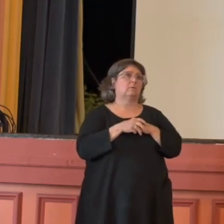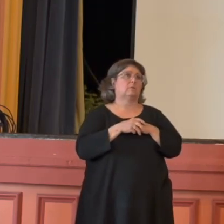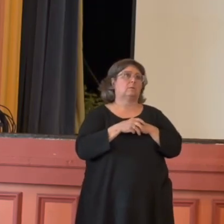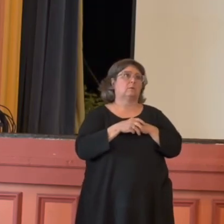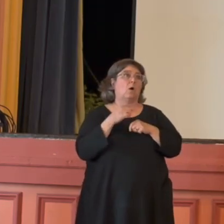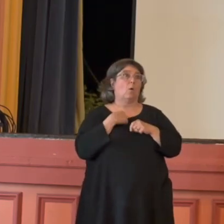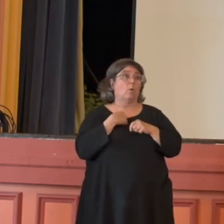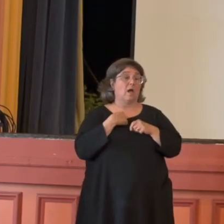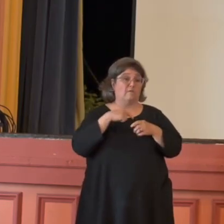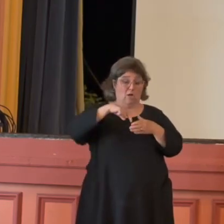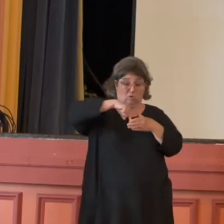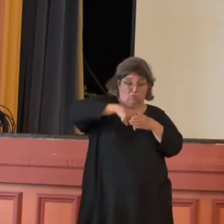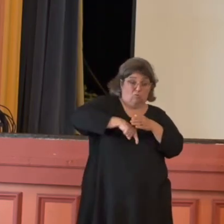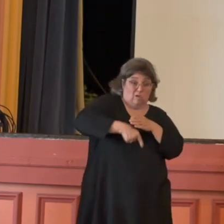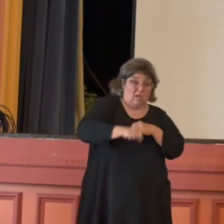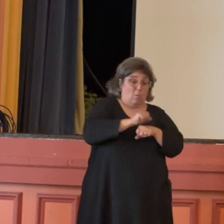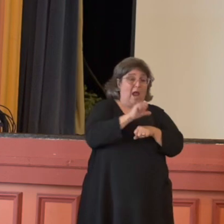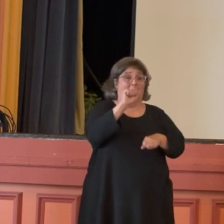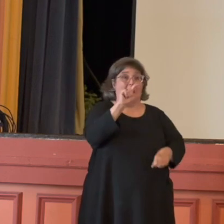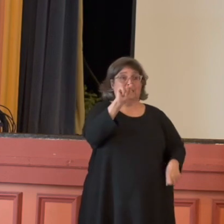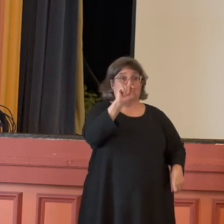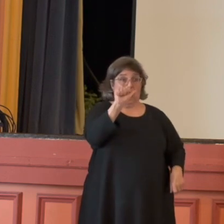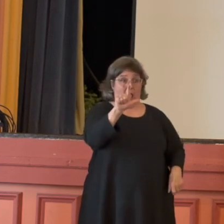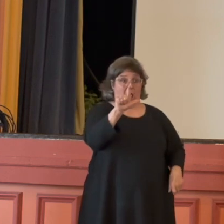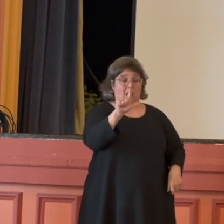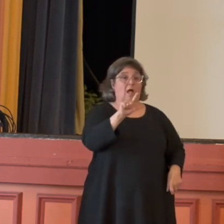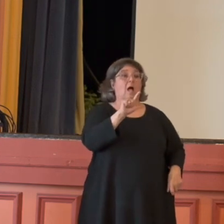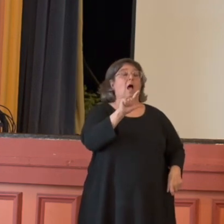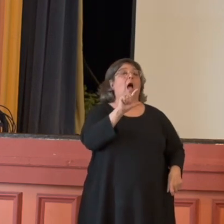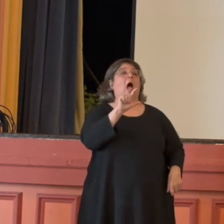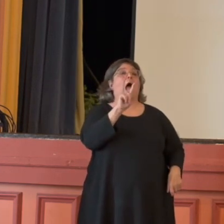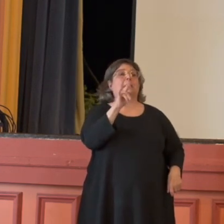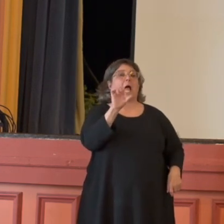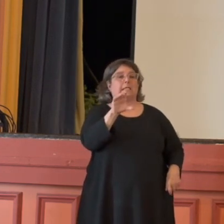lot of drilling work with ATL, Atlantic Testing.